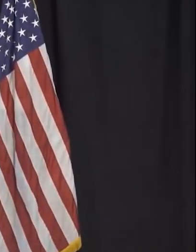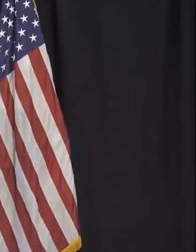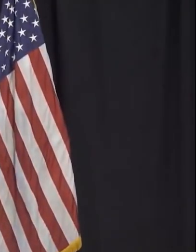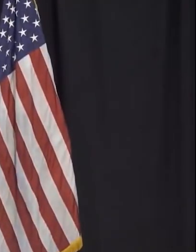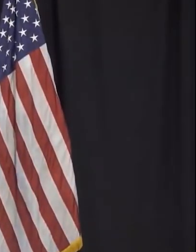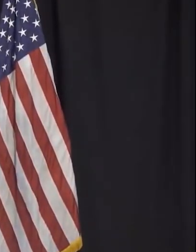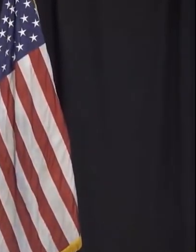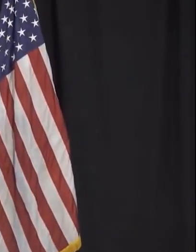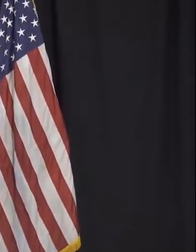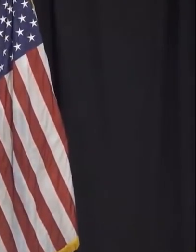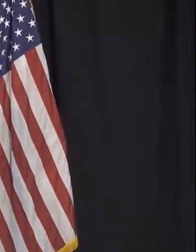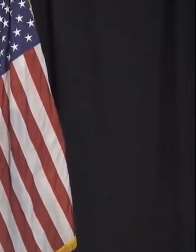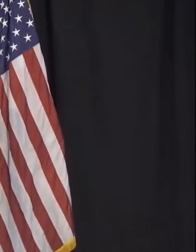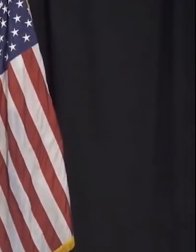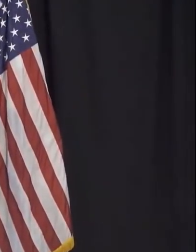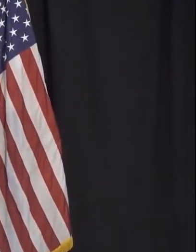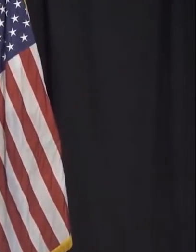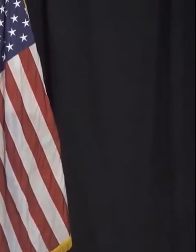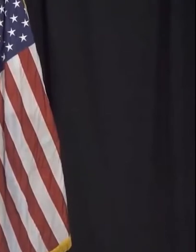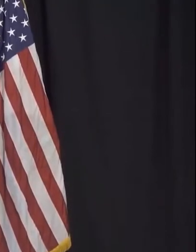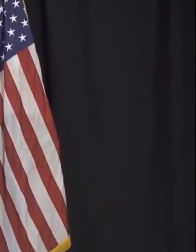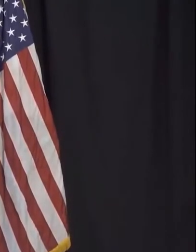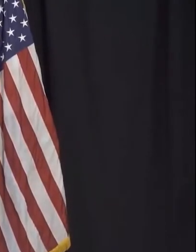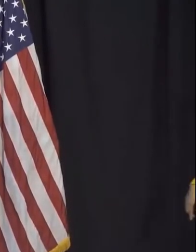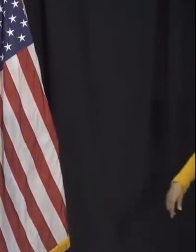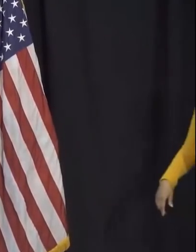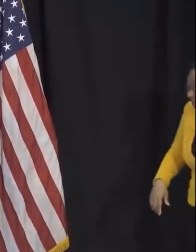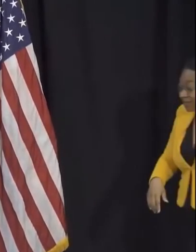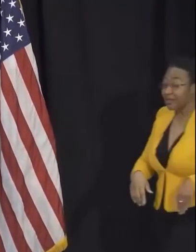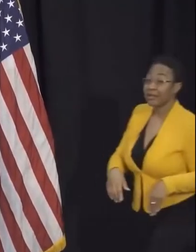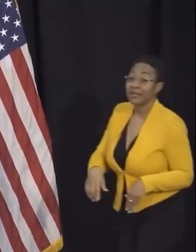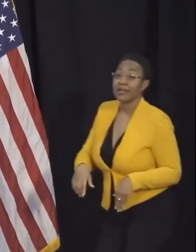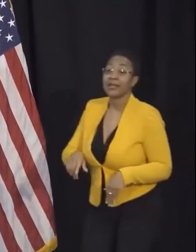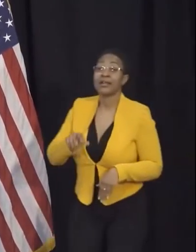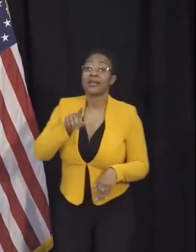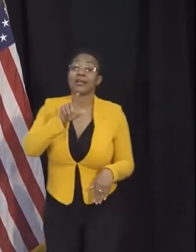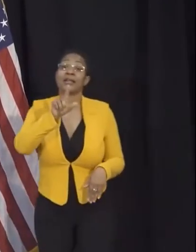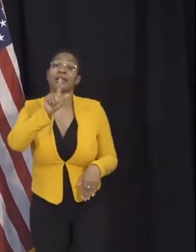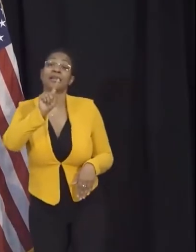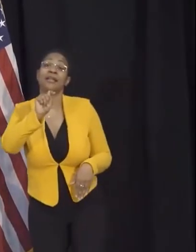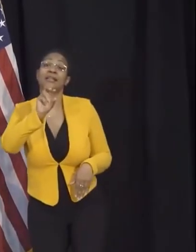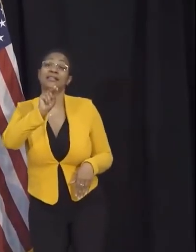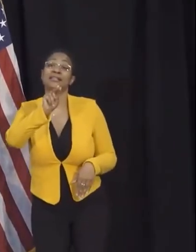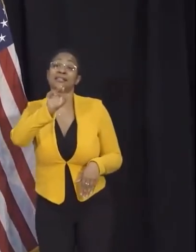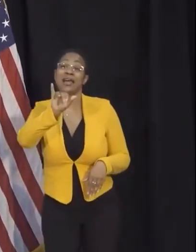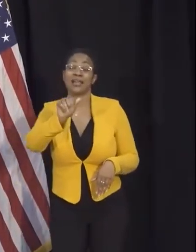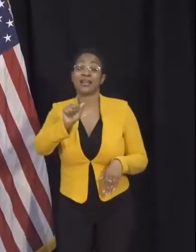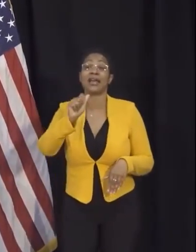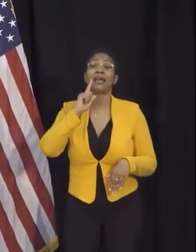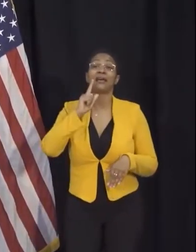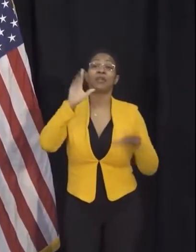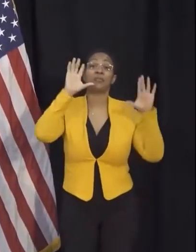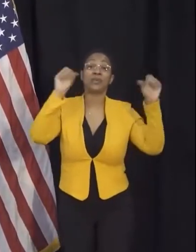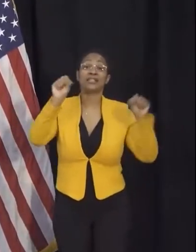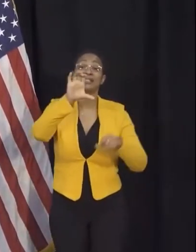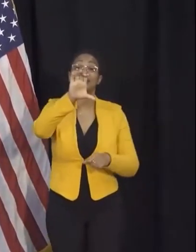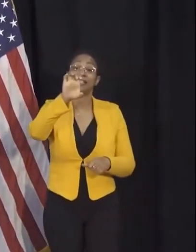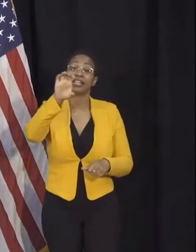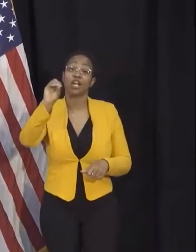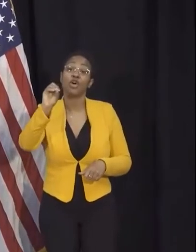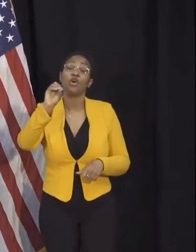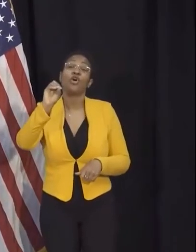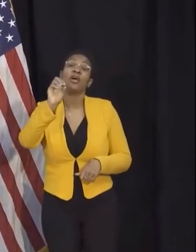Thank you so much, Bill. My name is Tonya Allen, and I serve as the president and CEO of the Skillman Foundation. At the